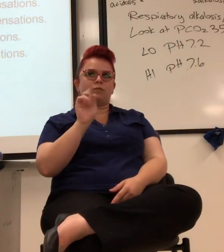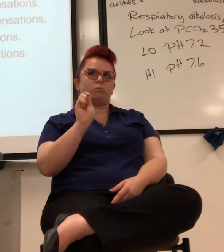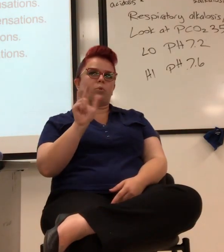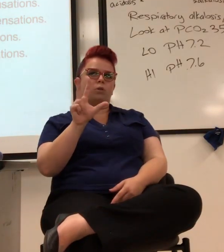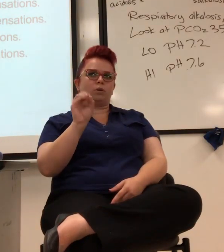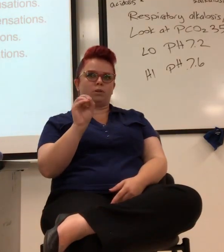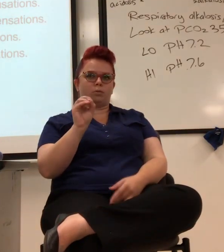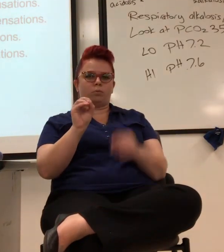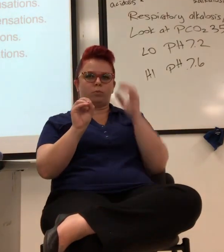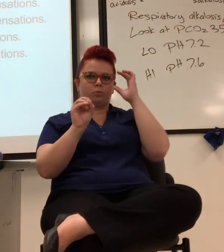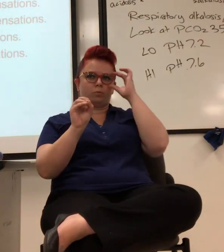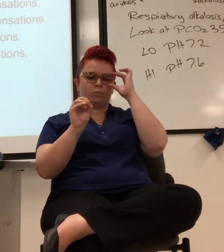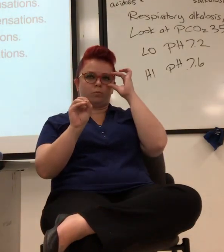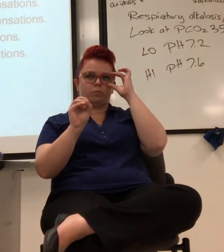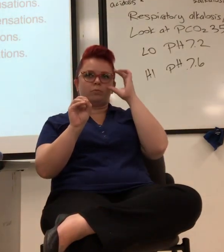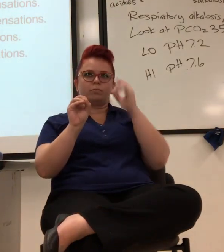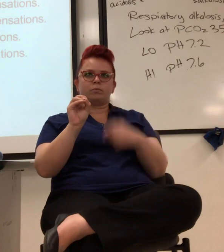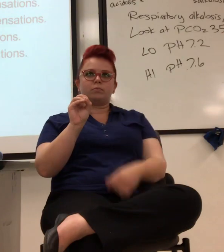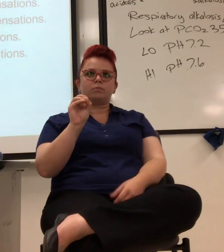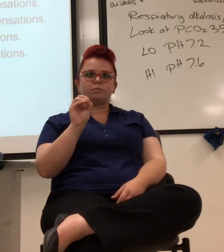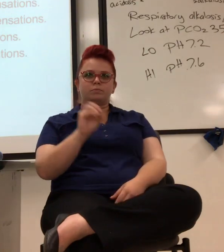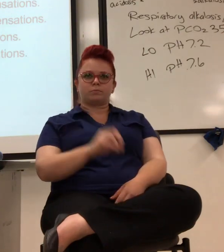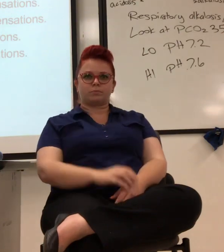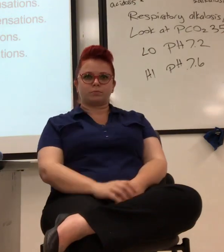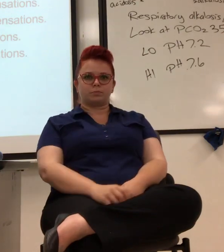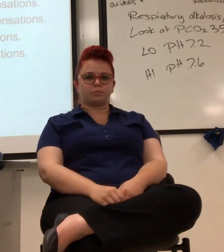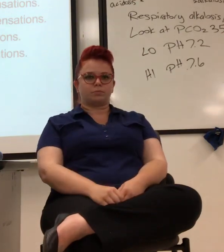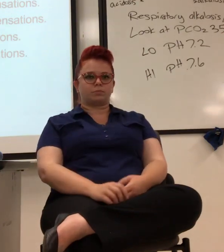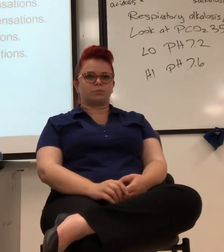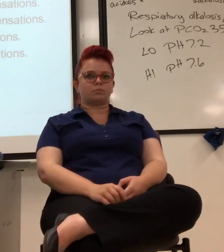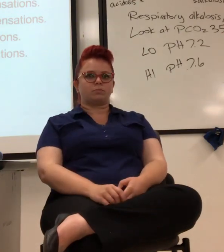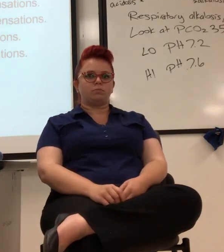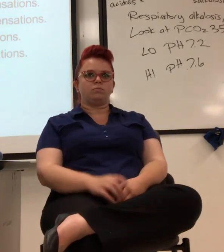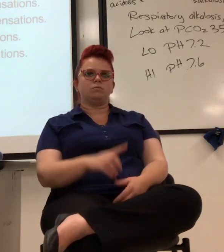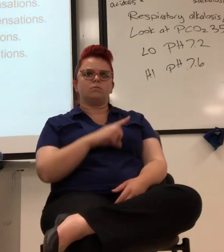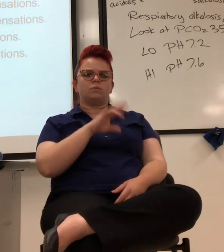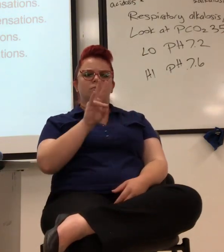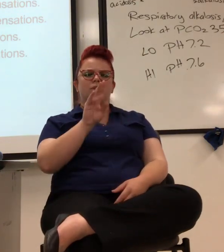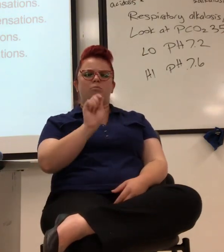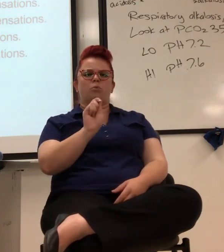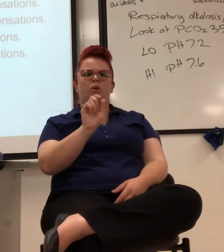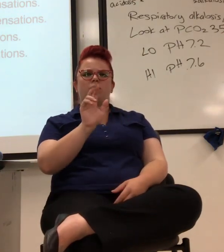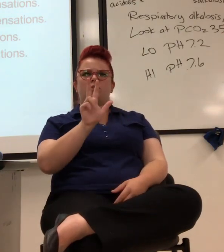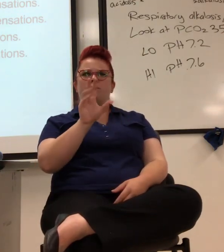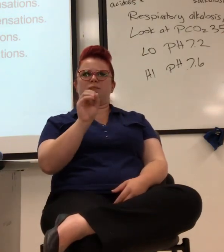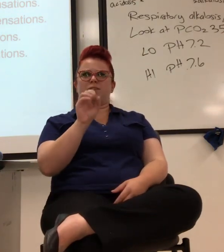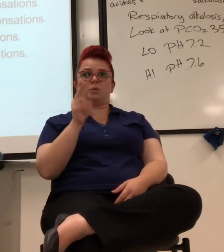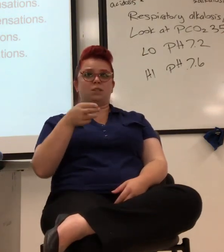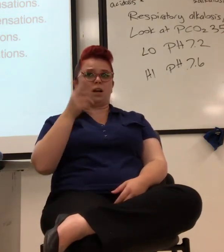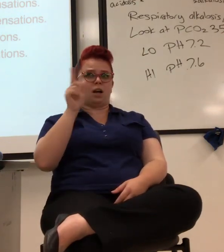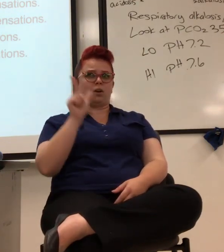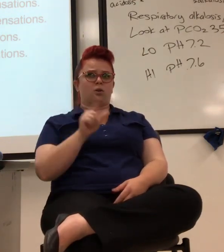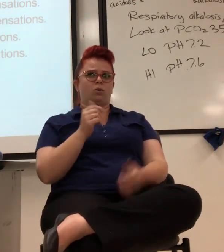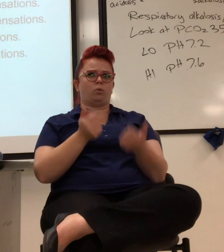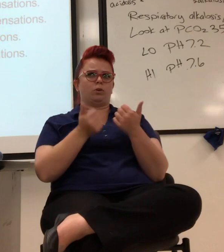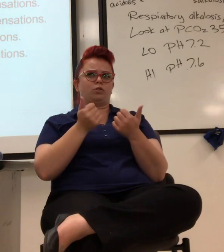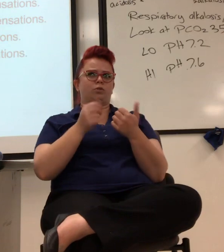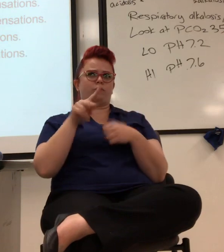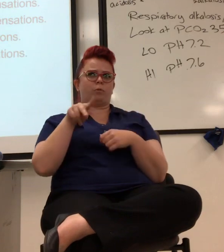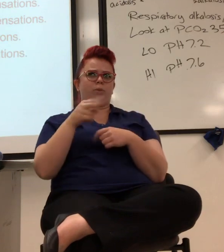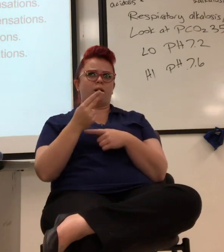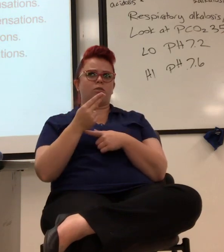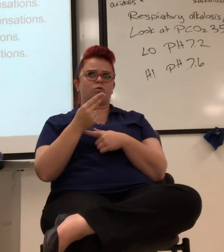because the kidney regulates bicarb. So think renal when it's a metabolic cause.